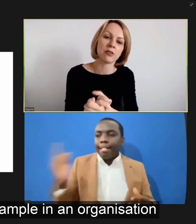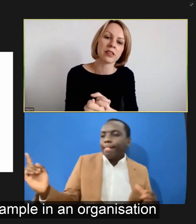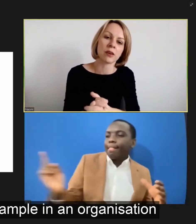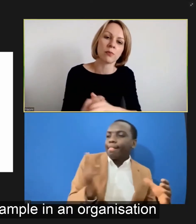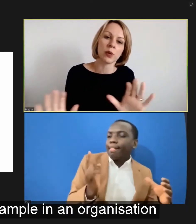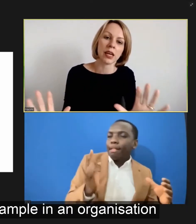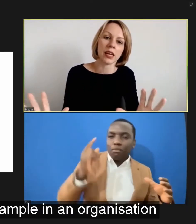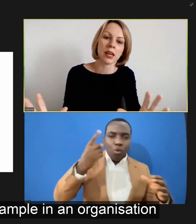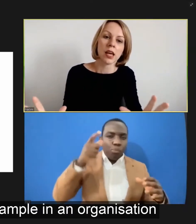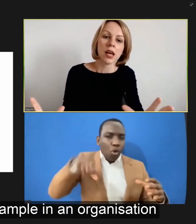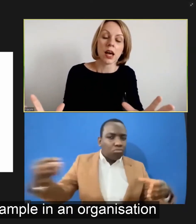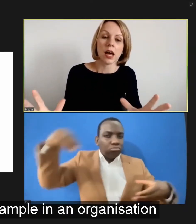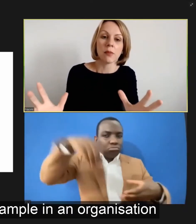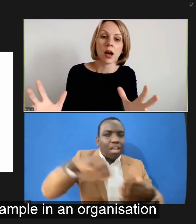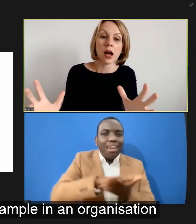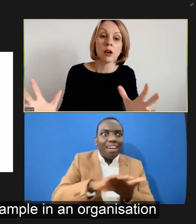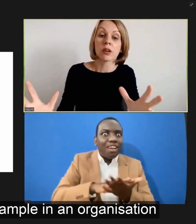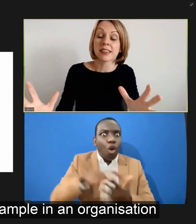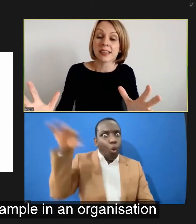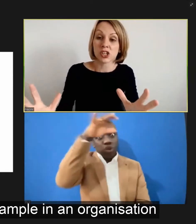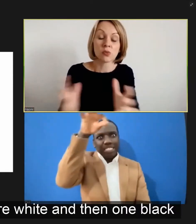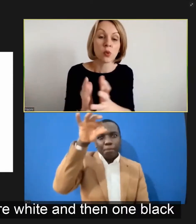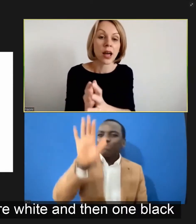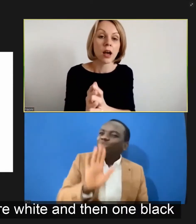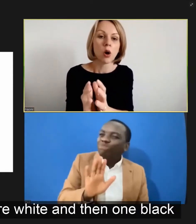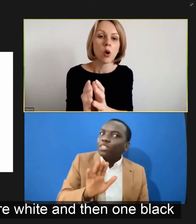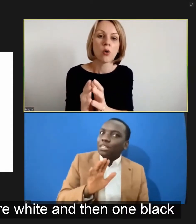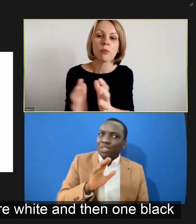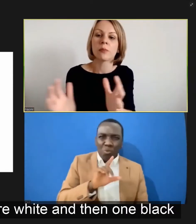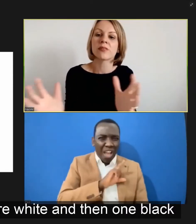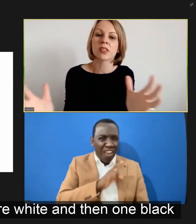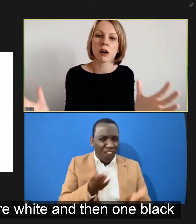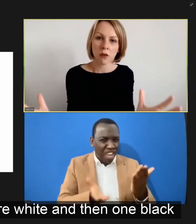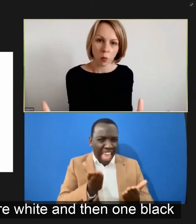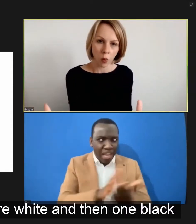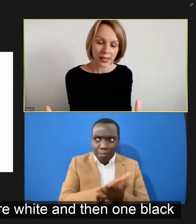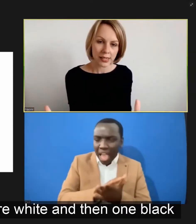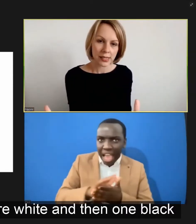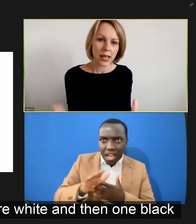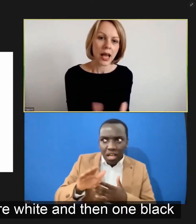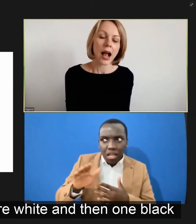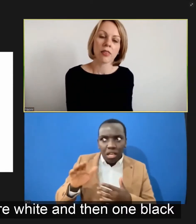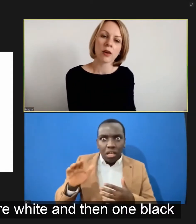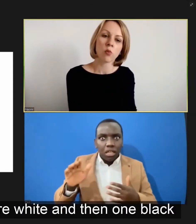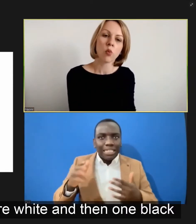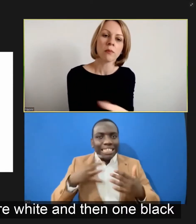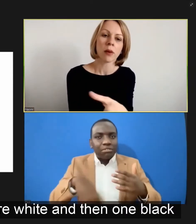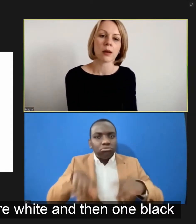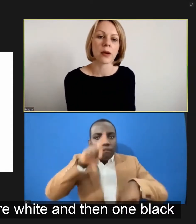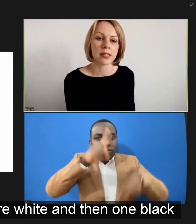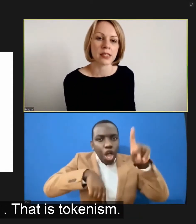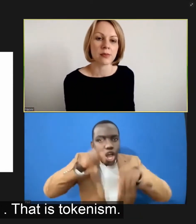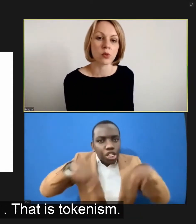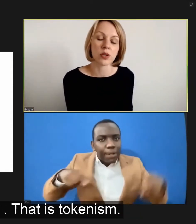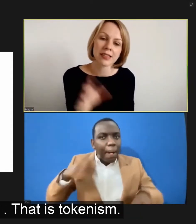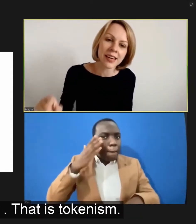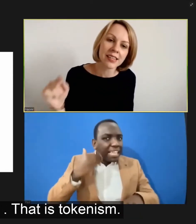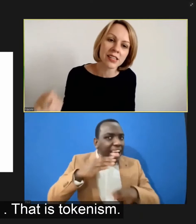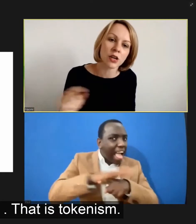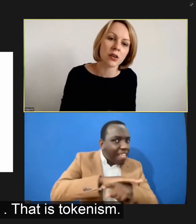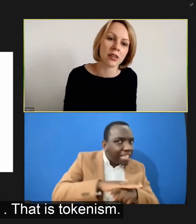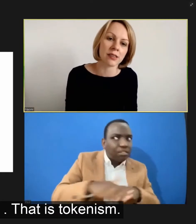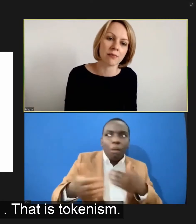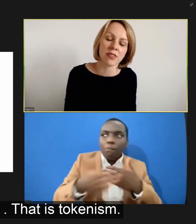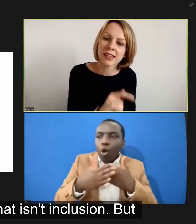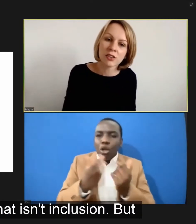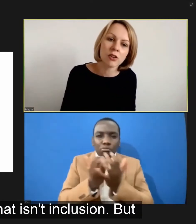example, in an organisation where all the members of staff are white and then one black person is employed. That is